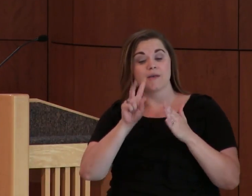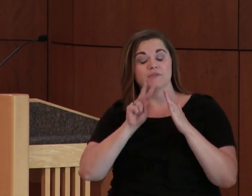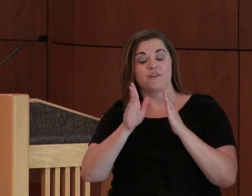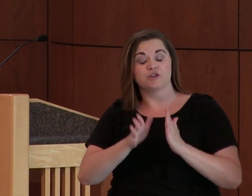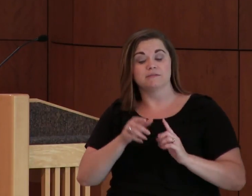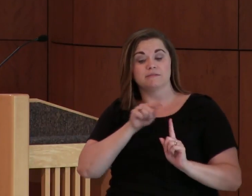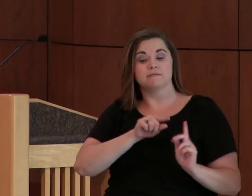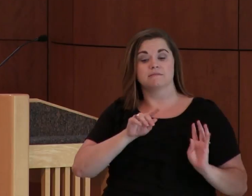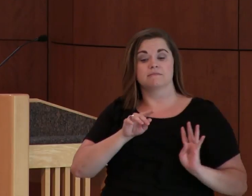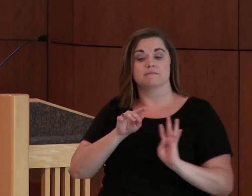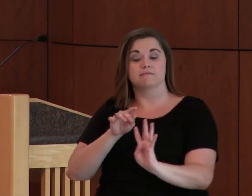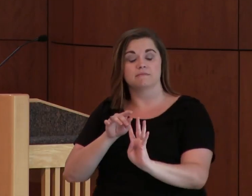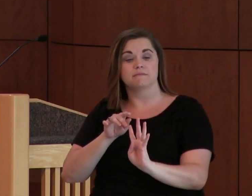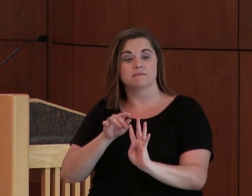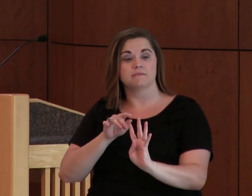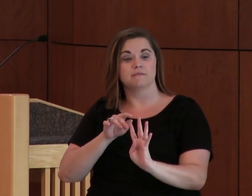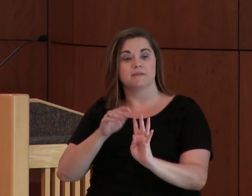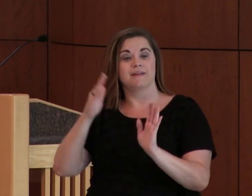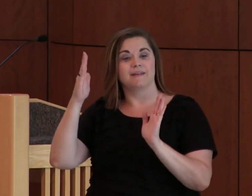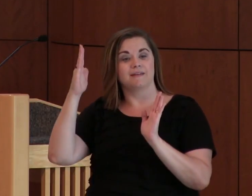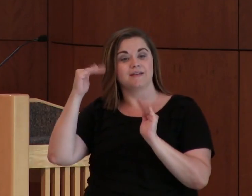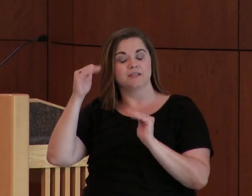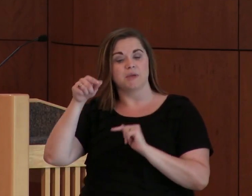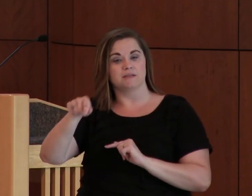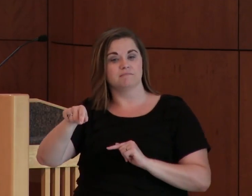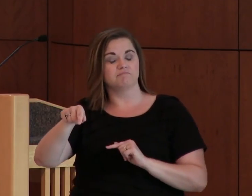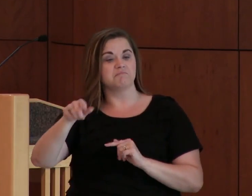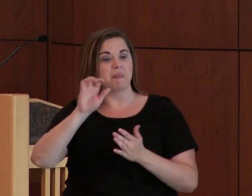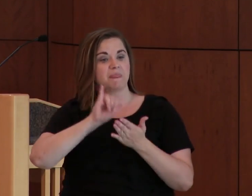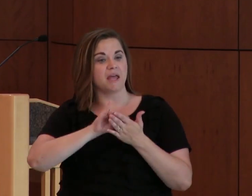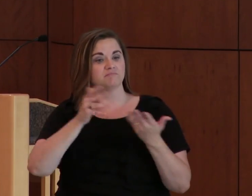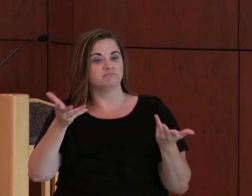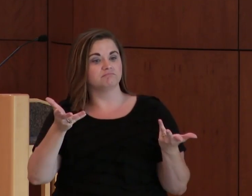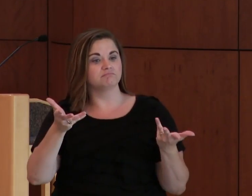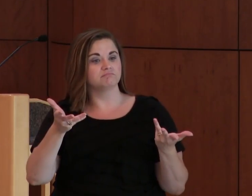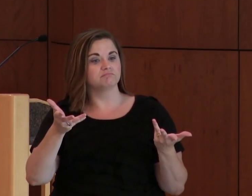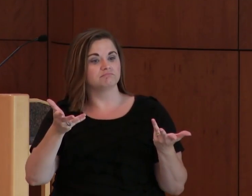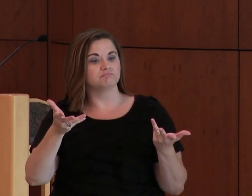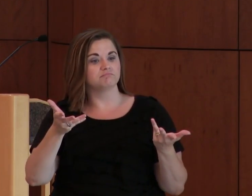what they expect him to do. And that's what makes them so mad.